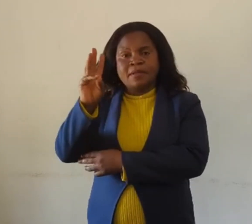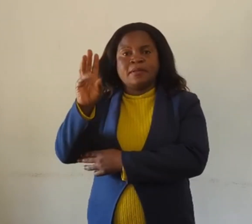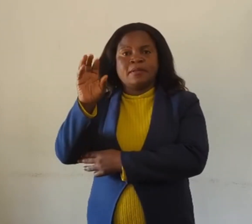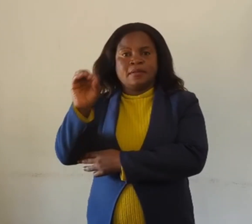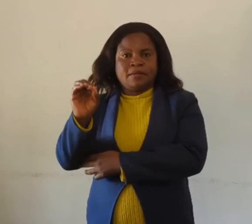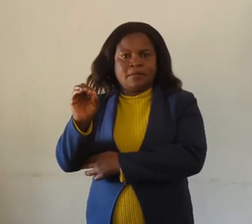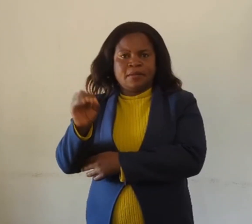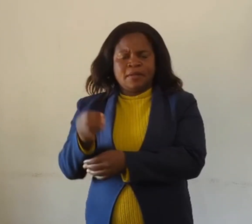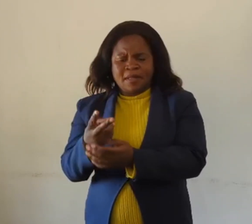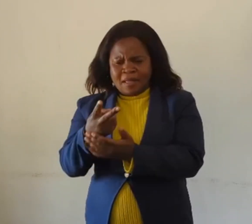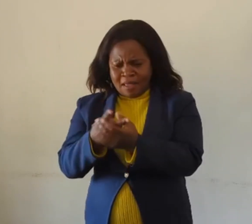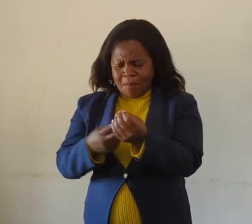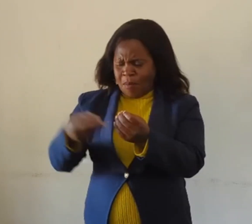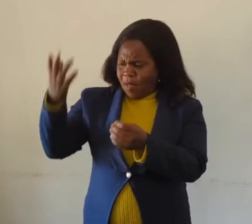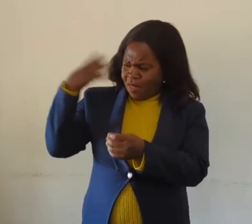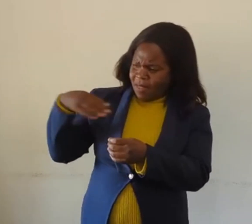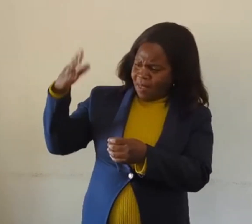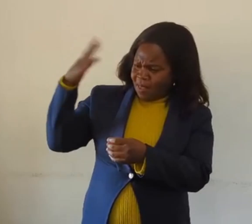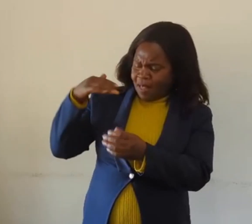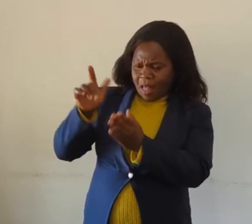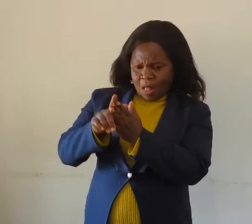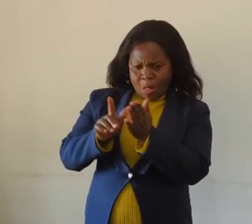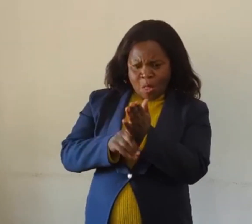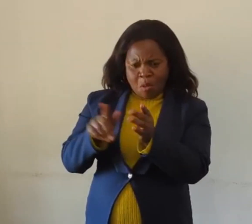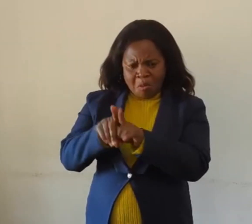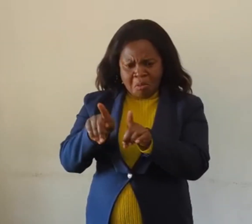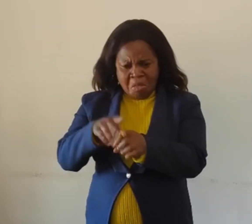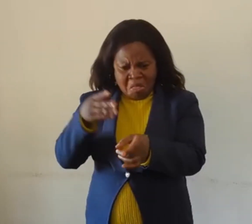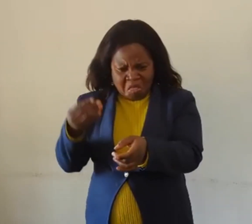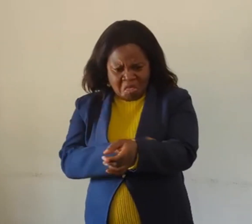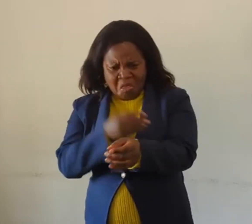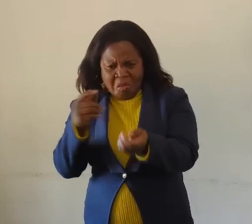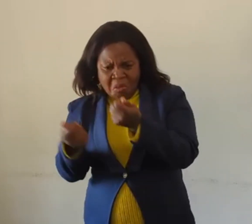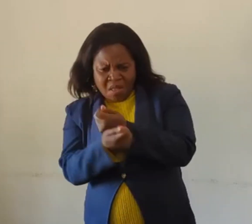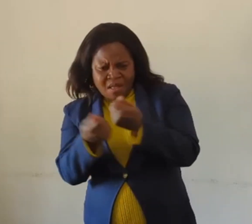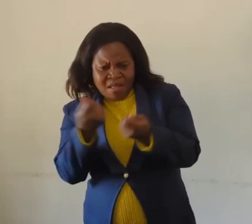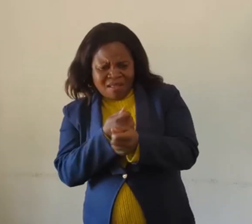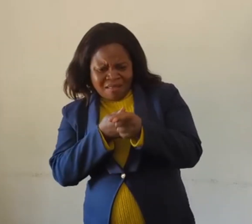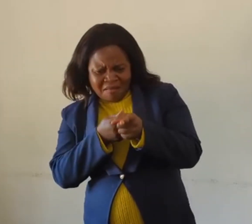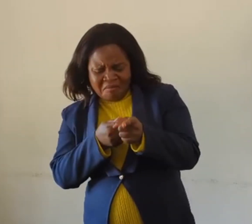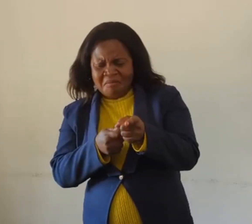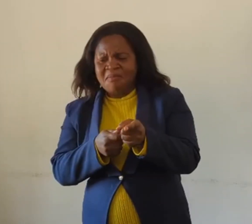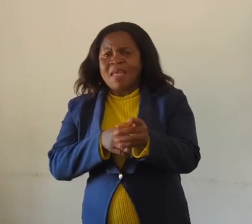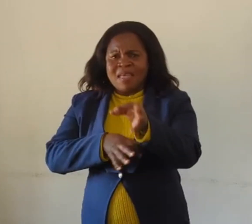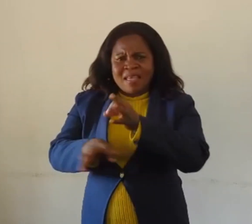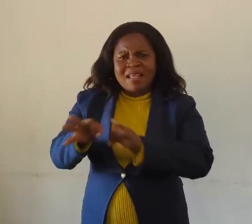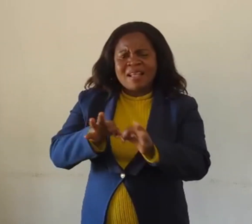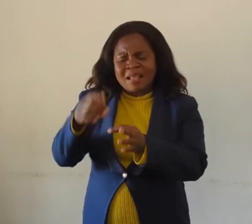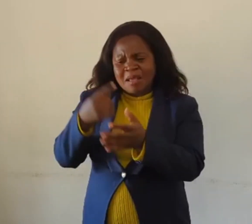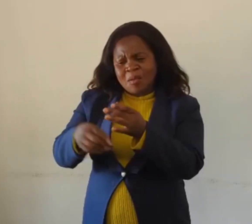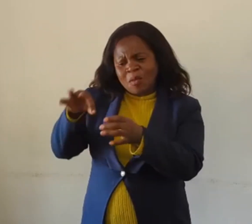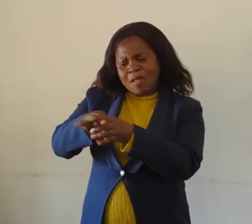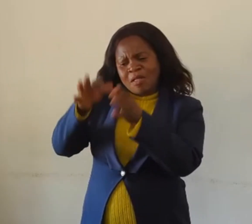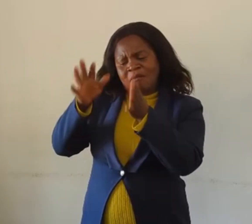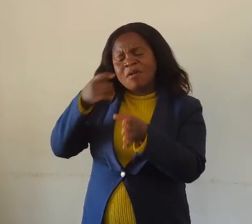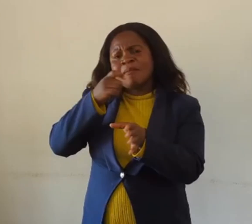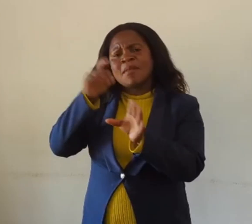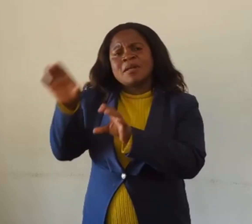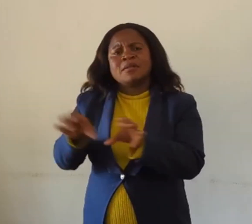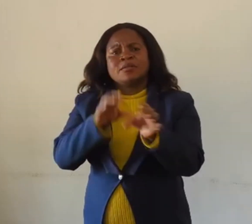Both the previous provision and the amendment explain what a voter must do after receiving a ballot paper